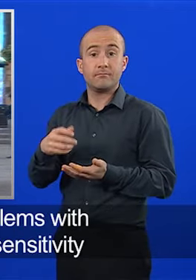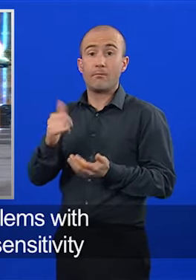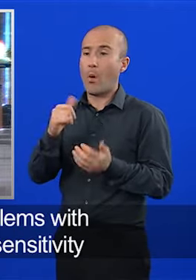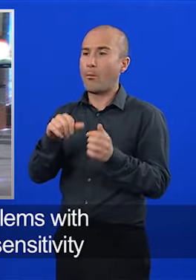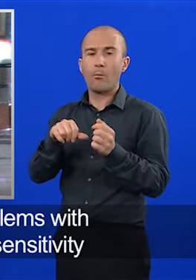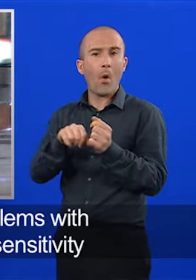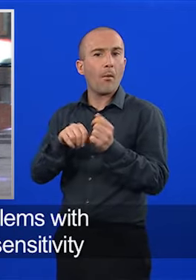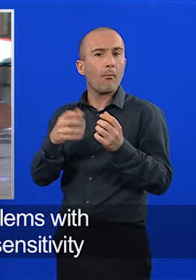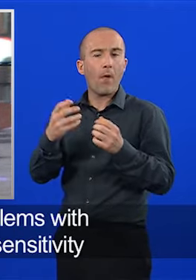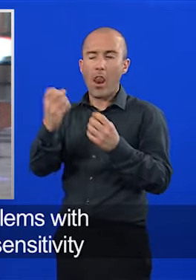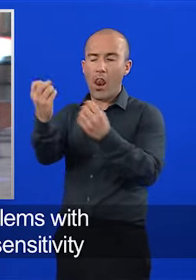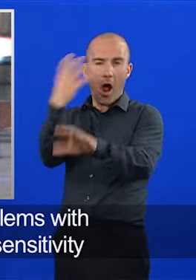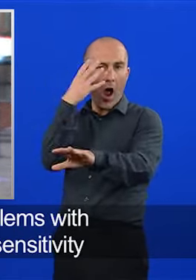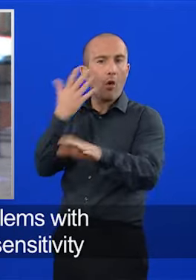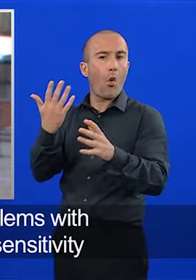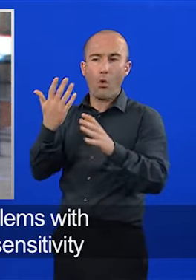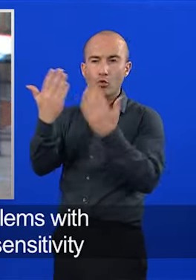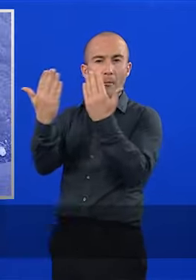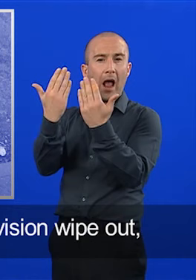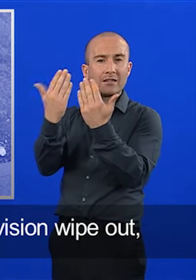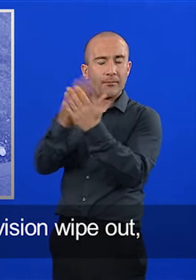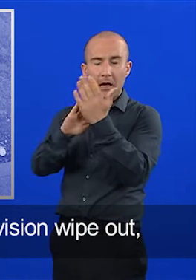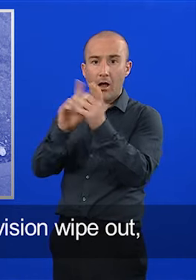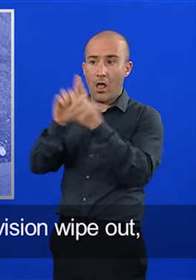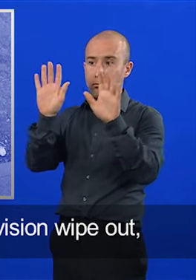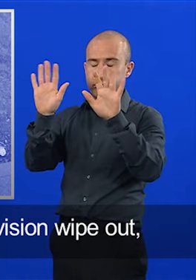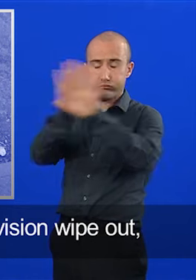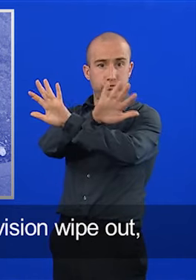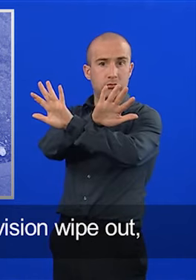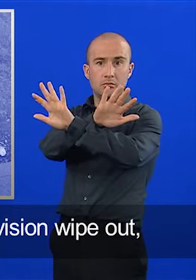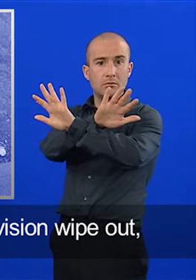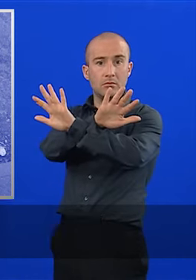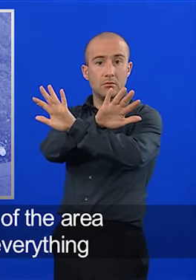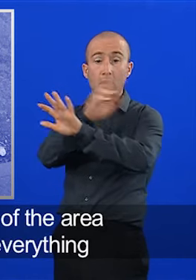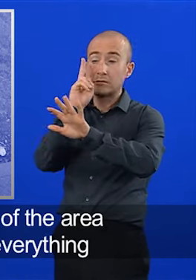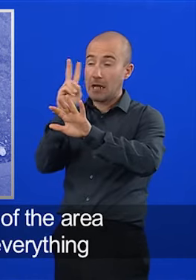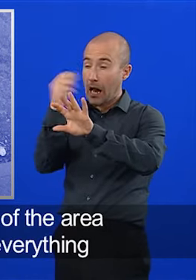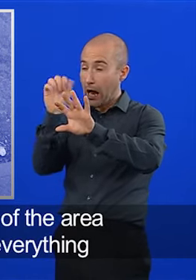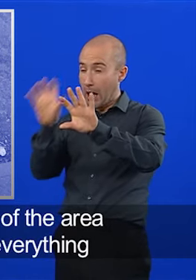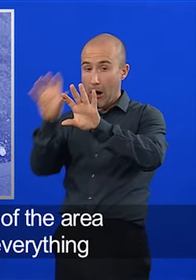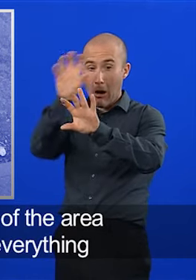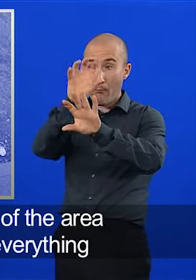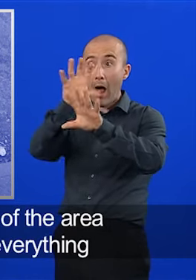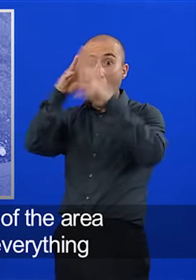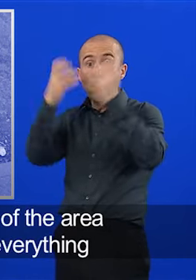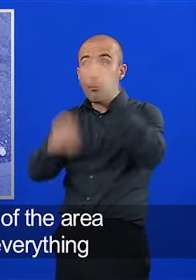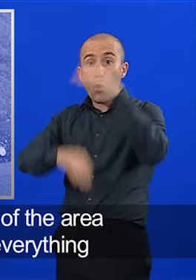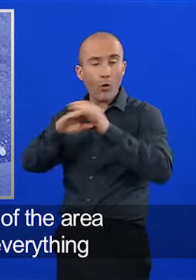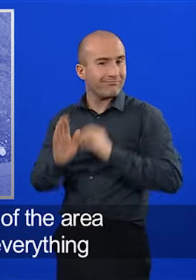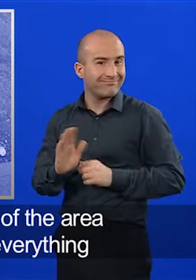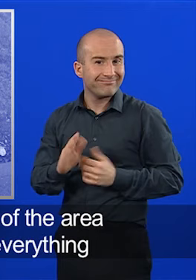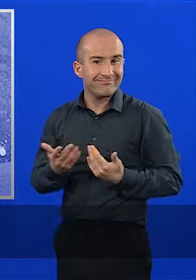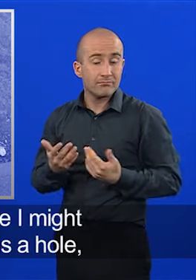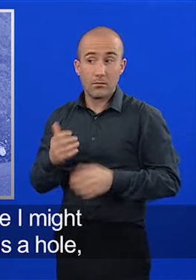and you have problems with glare or contrast sensitivity is you can kind of get a sort of vision wipeout. So you can see bits of the area, but you can't see